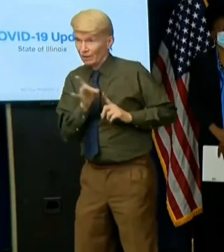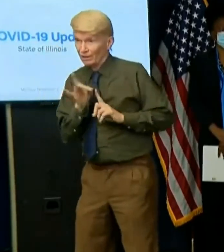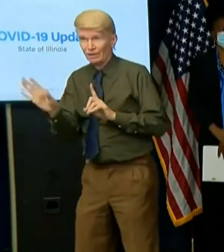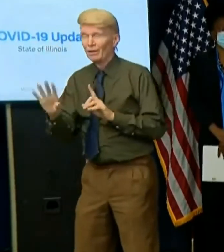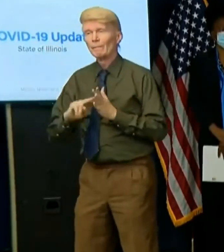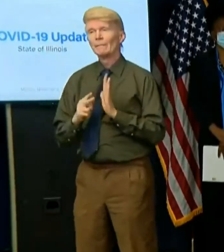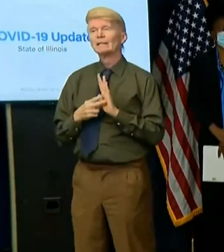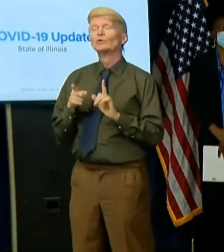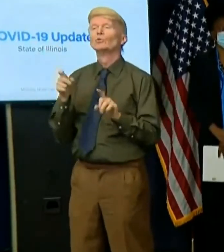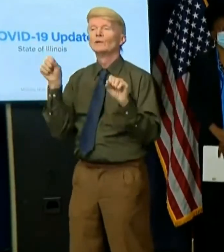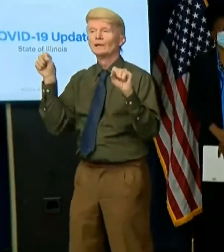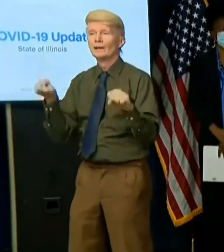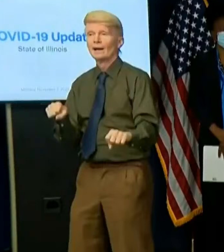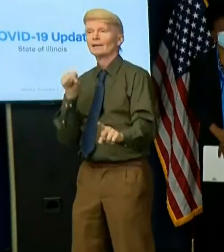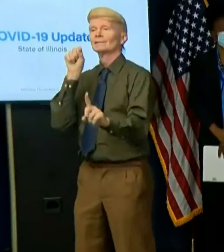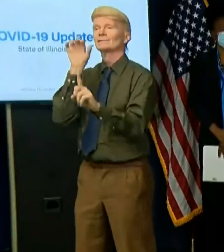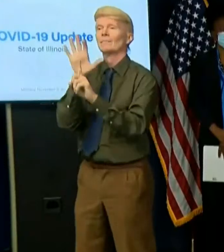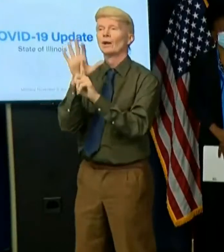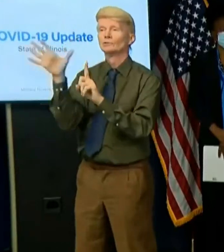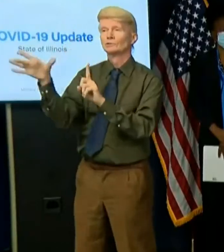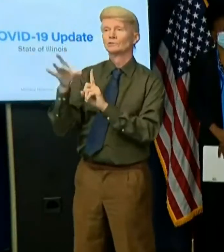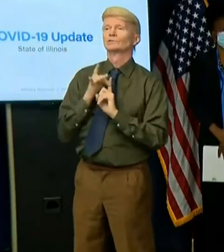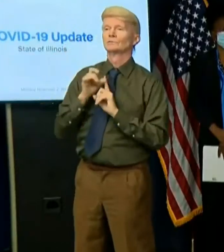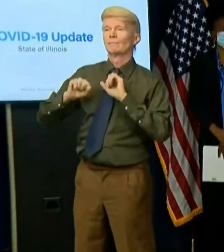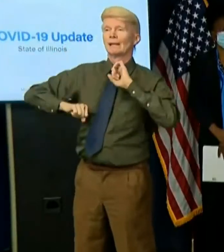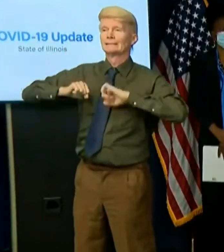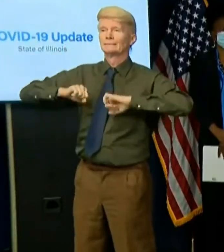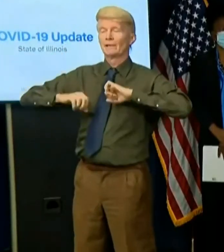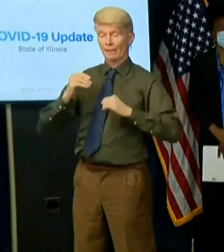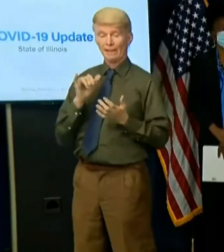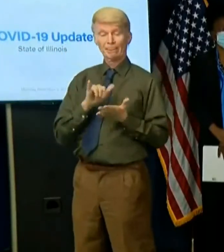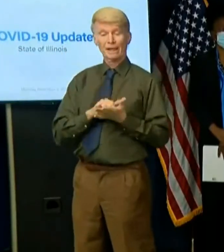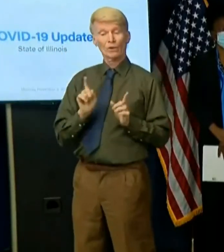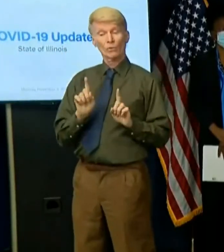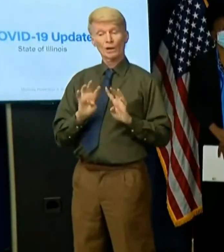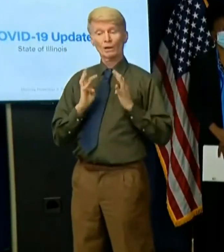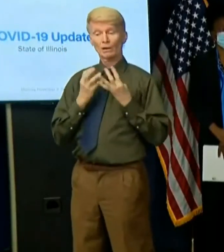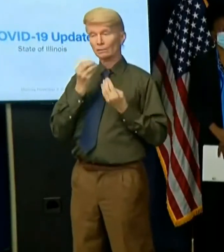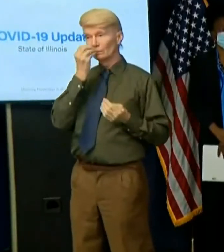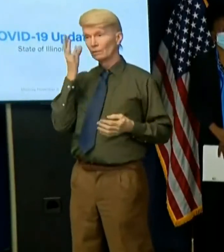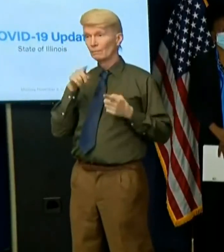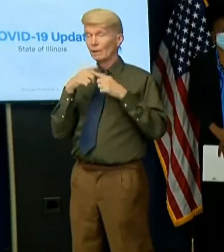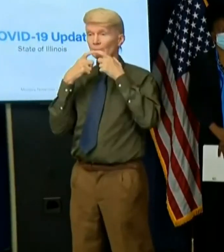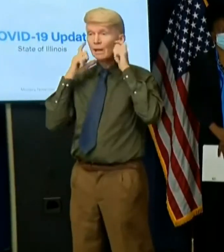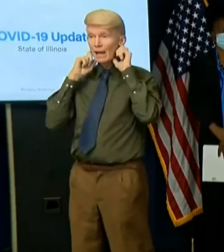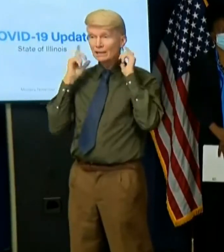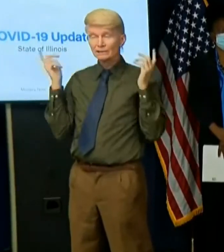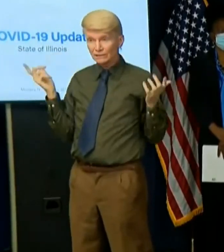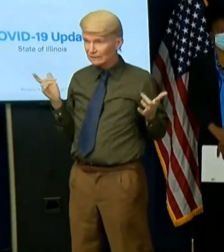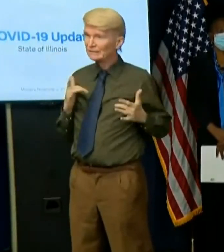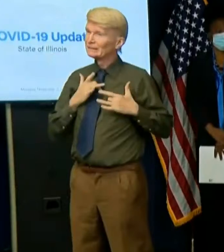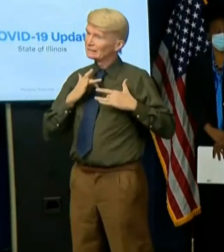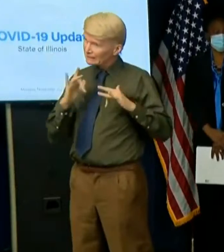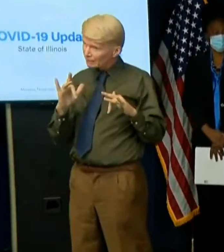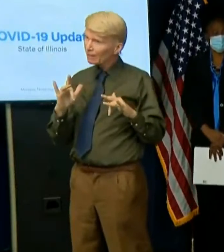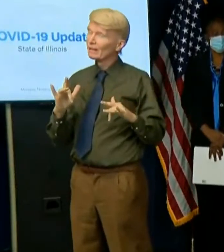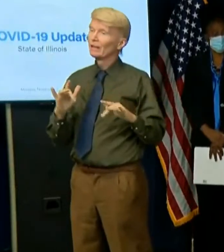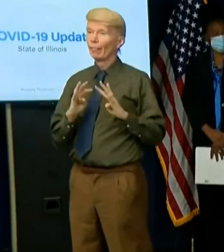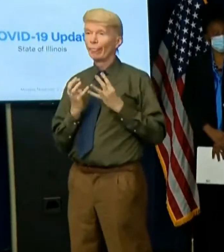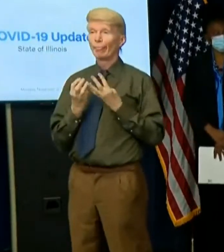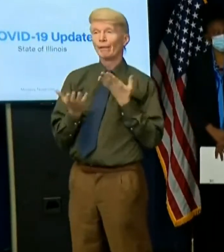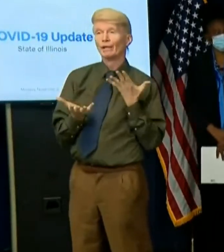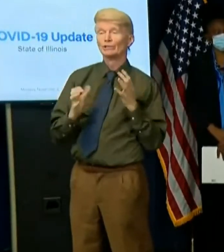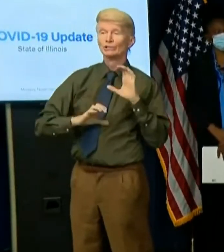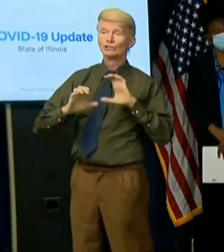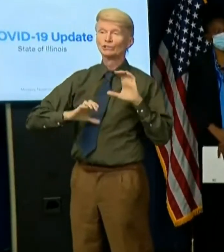an exposure location, and we all know from the studies that in those locations where people are not wearing masks, typically they're hanging out for